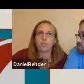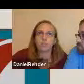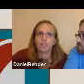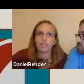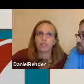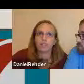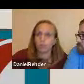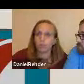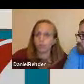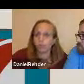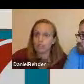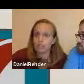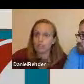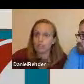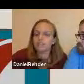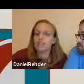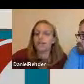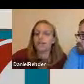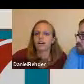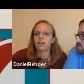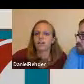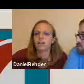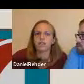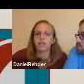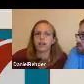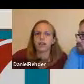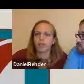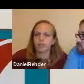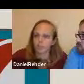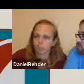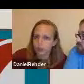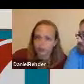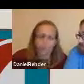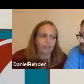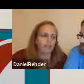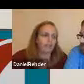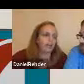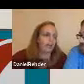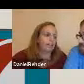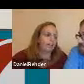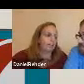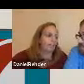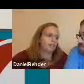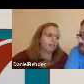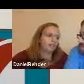with us what the need is and what they're doing,